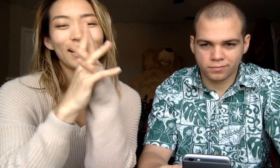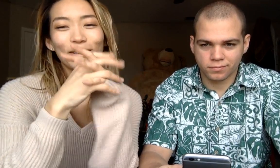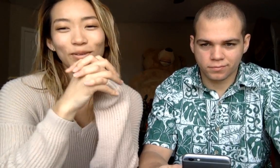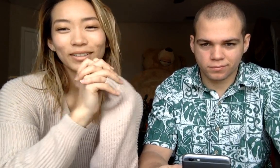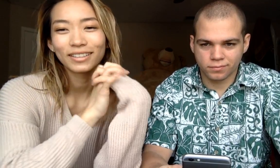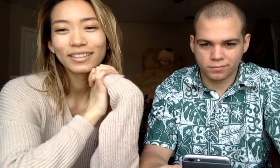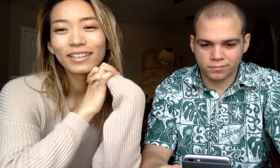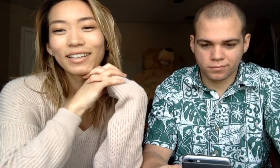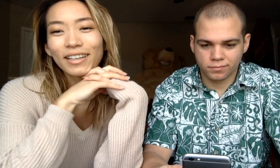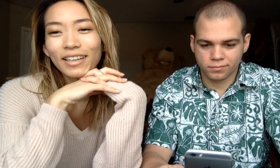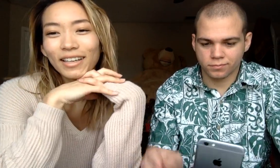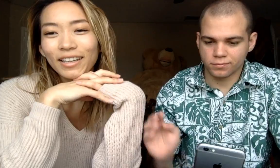Hello.